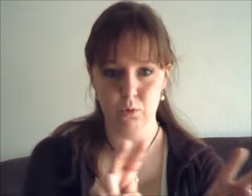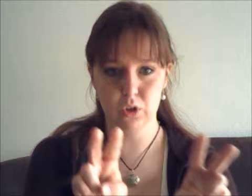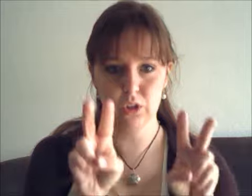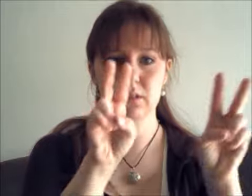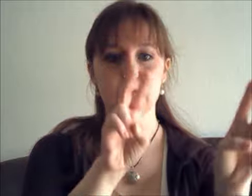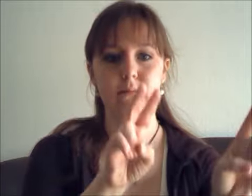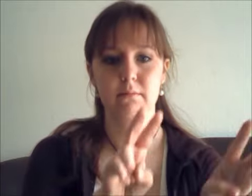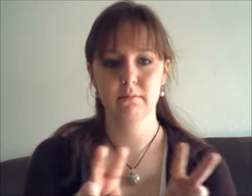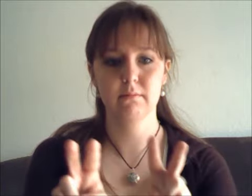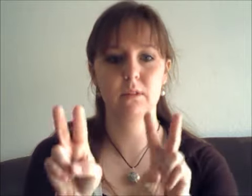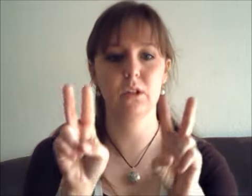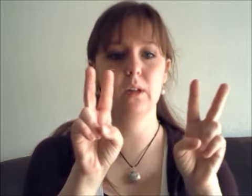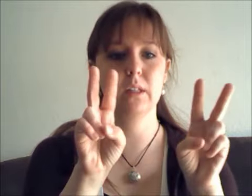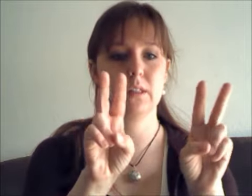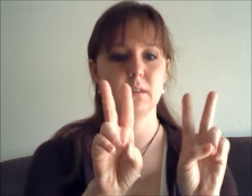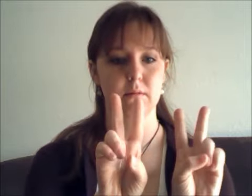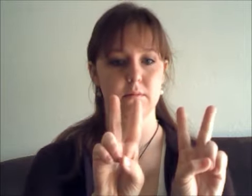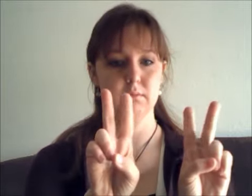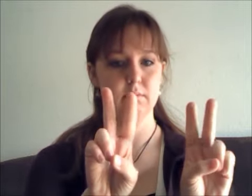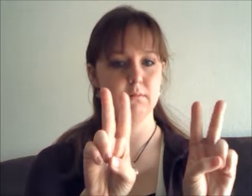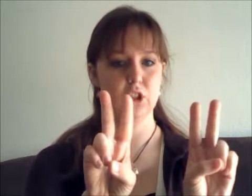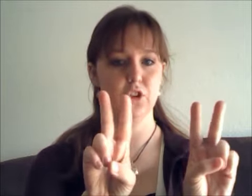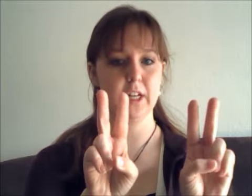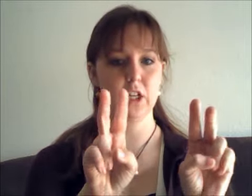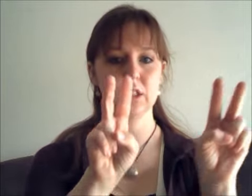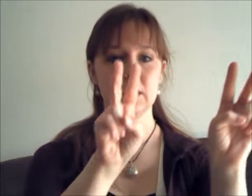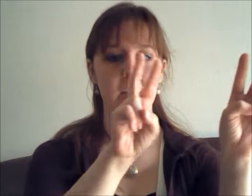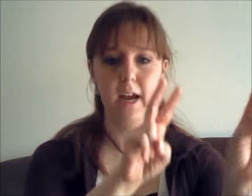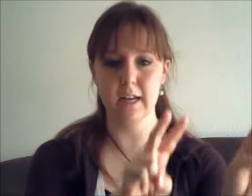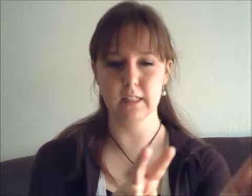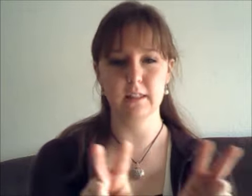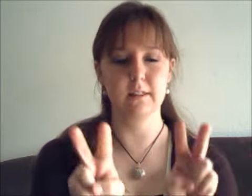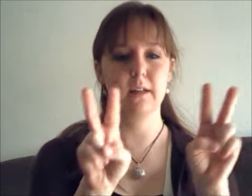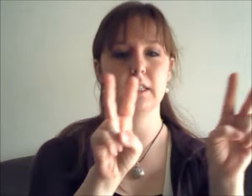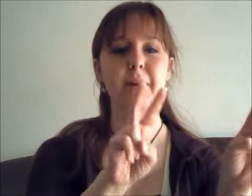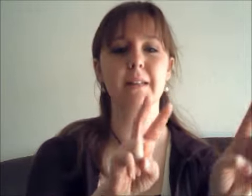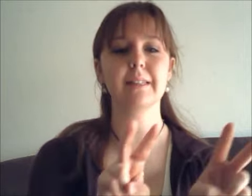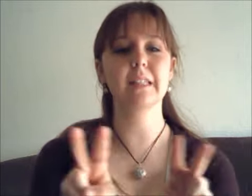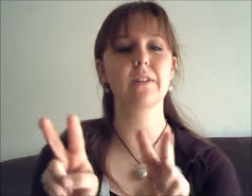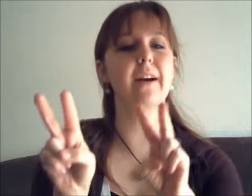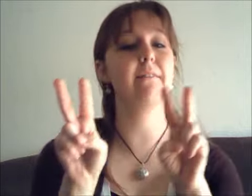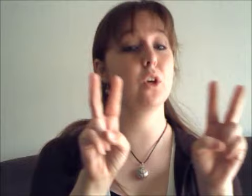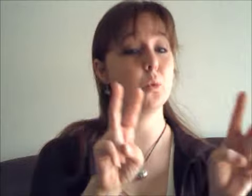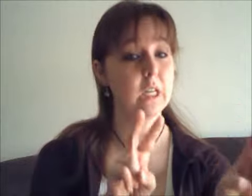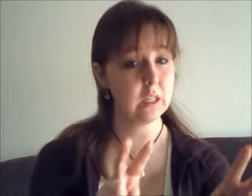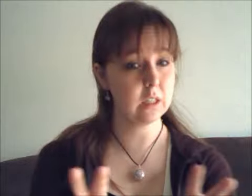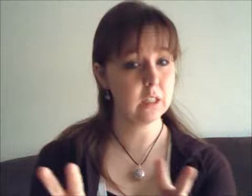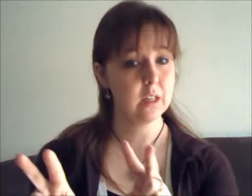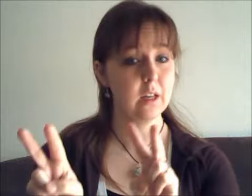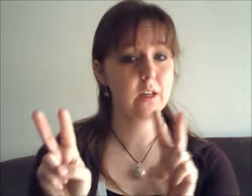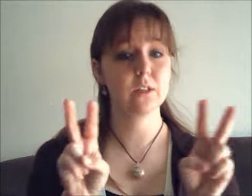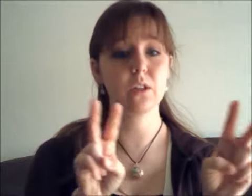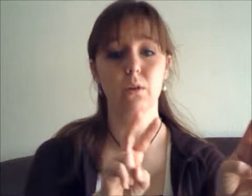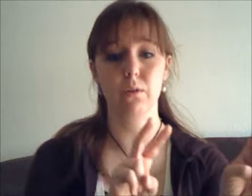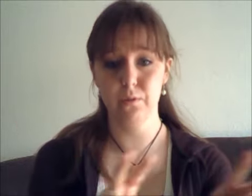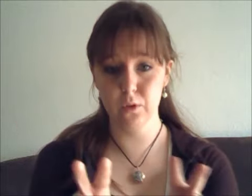Funeral. So it's the two fingers, and it's meant to signify viewing. So,